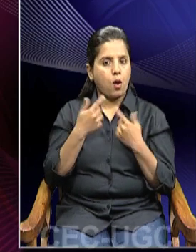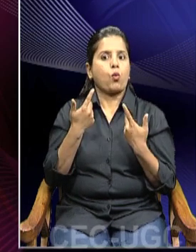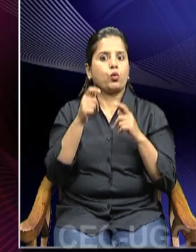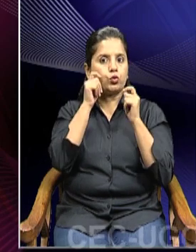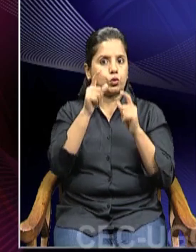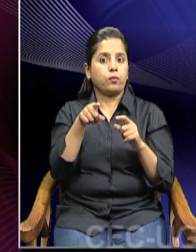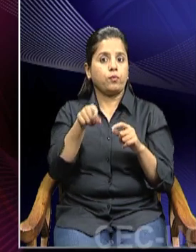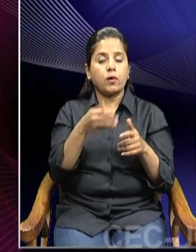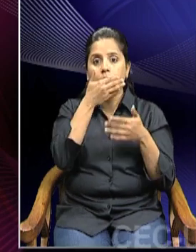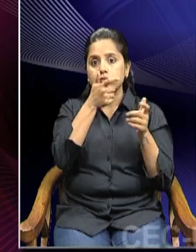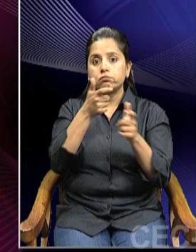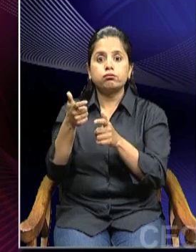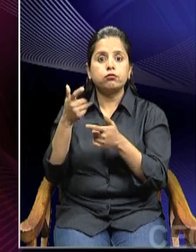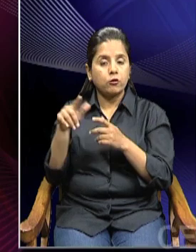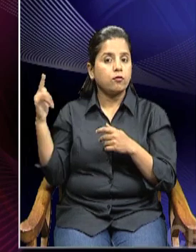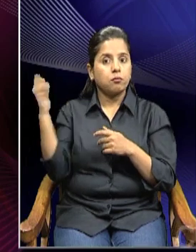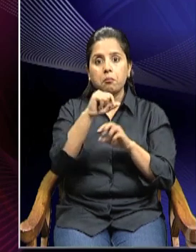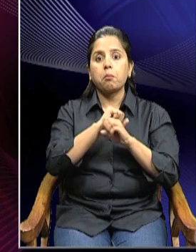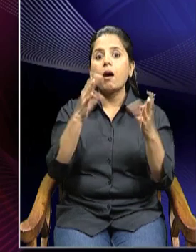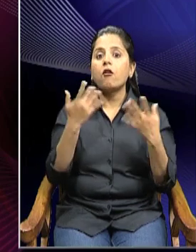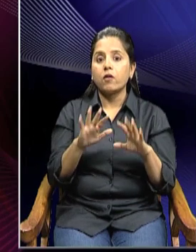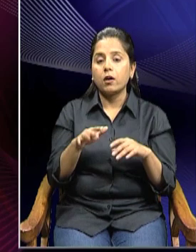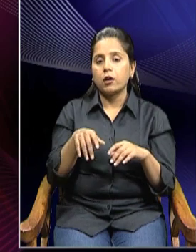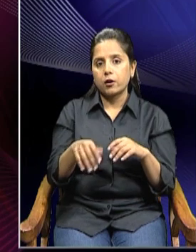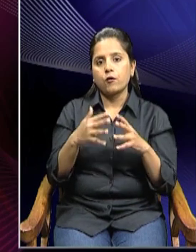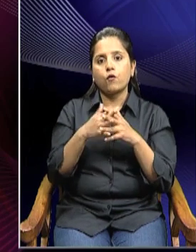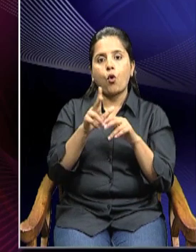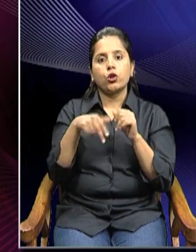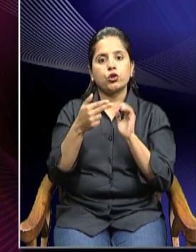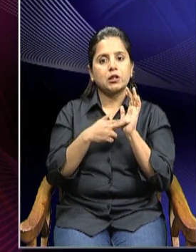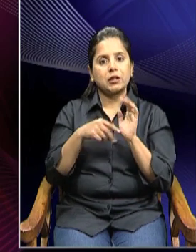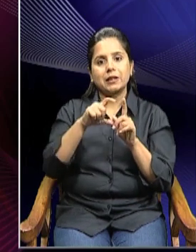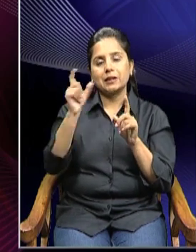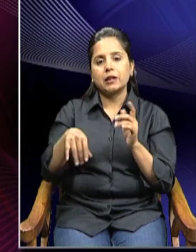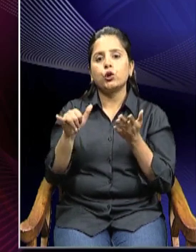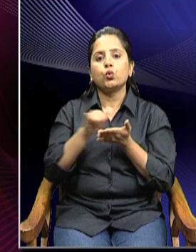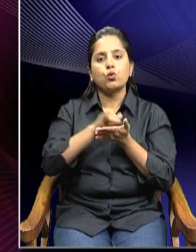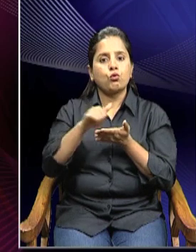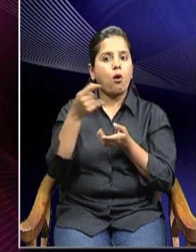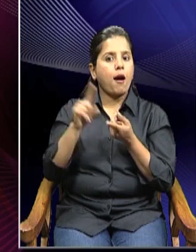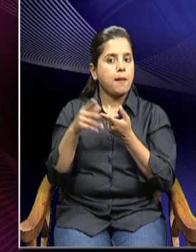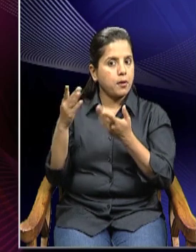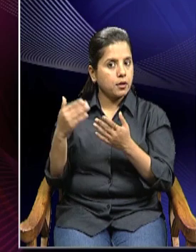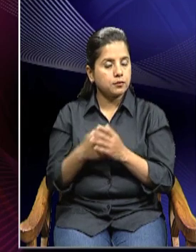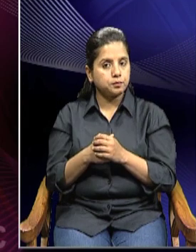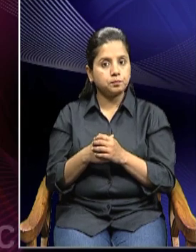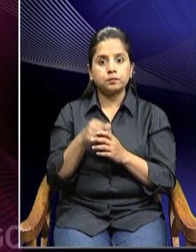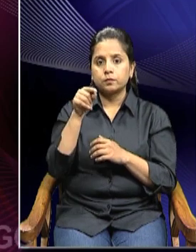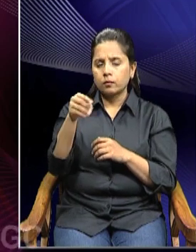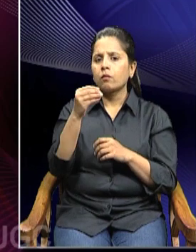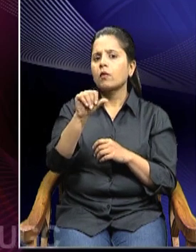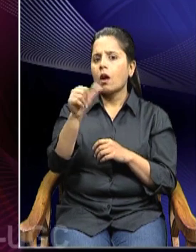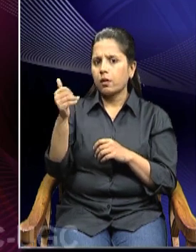a terrorist attack in Washington and in New York. There were